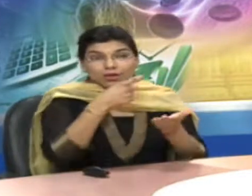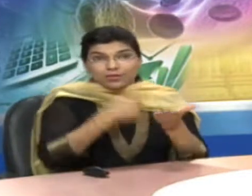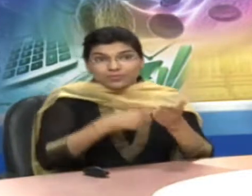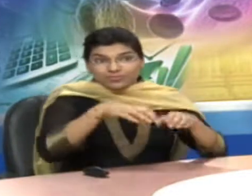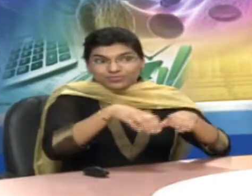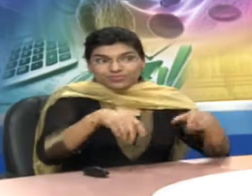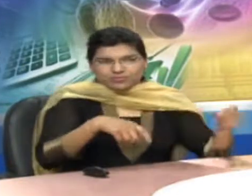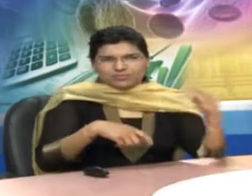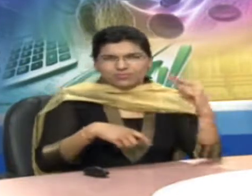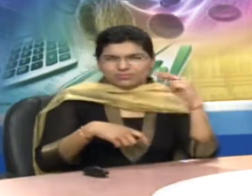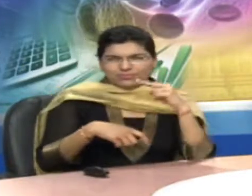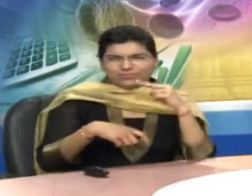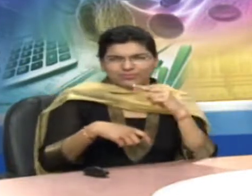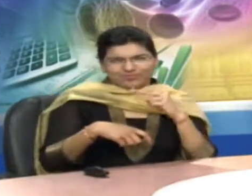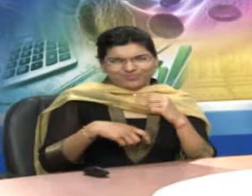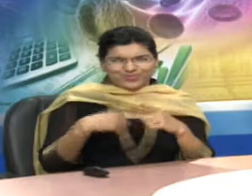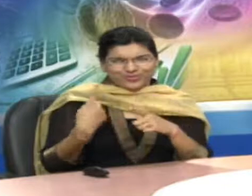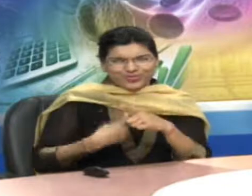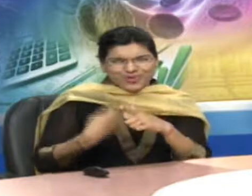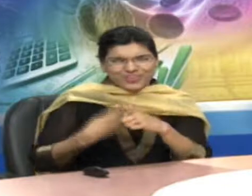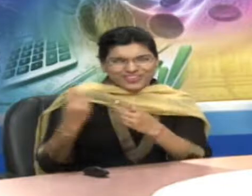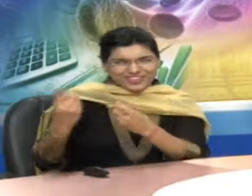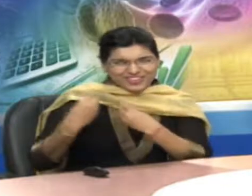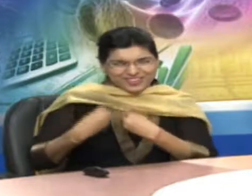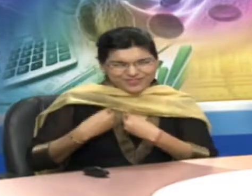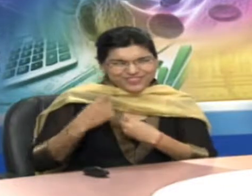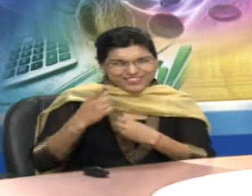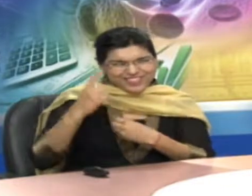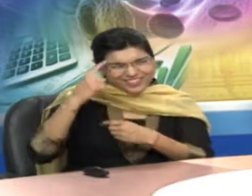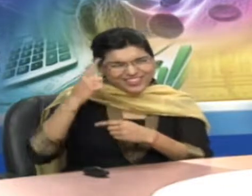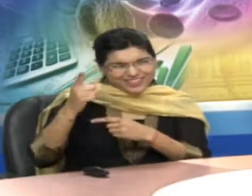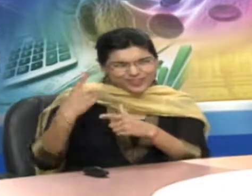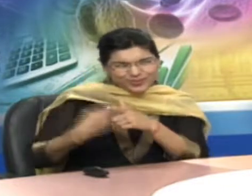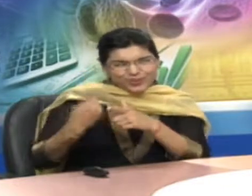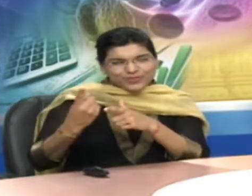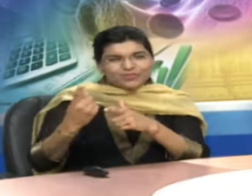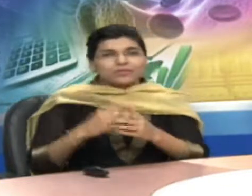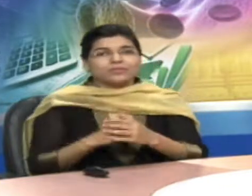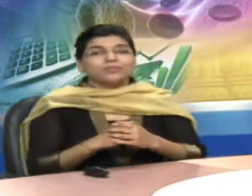The clerk then replied, "You must be joking."